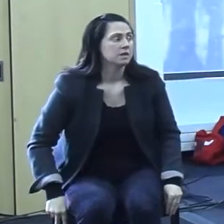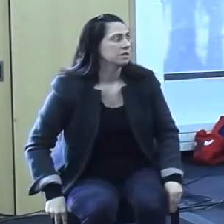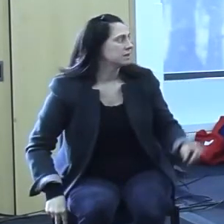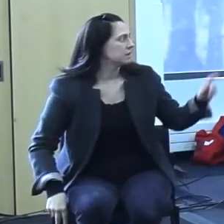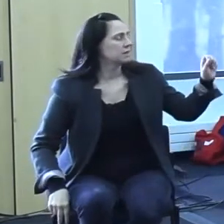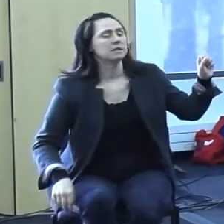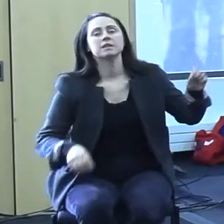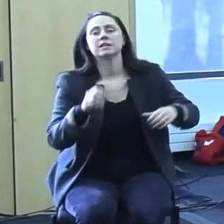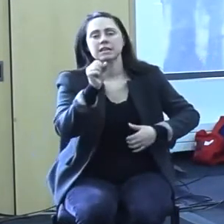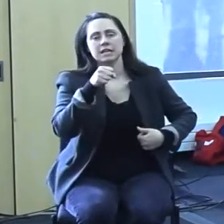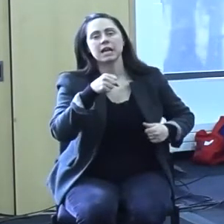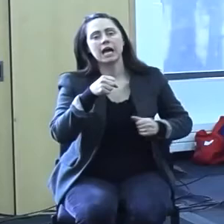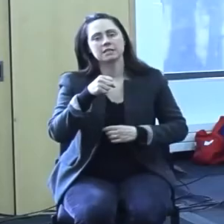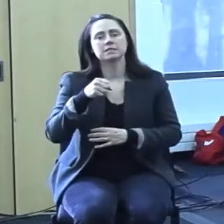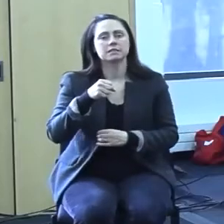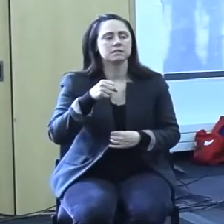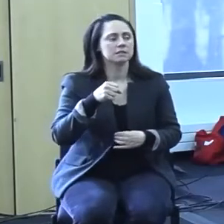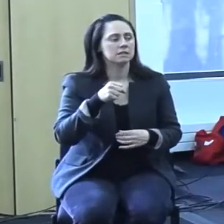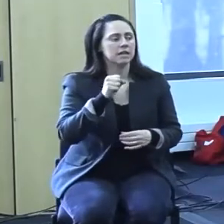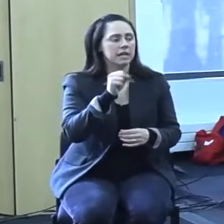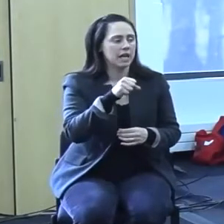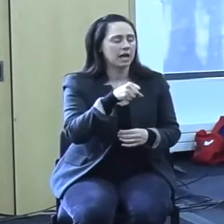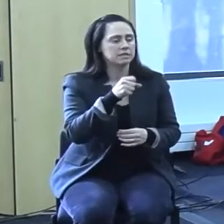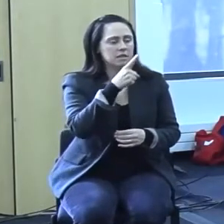yes. Because